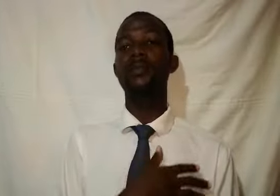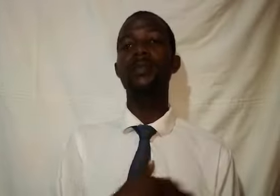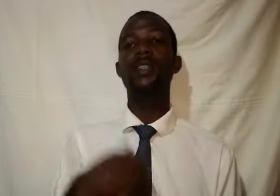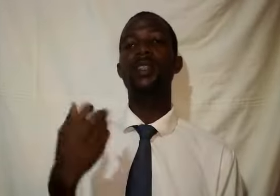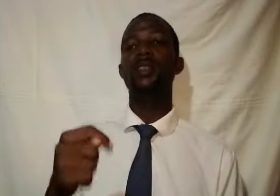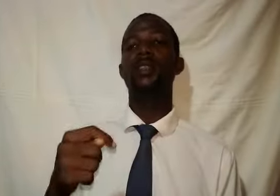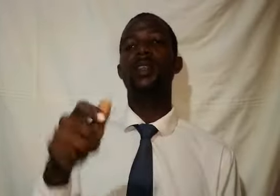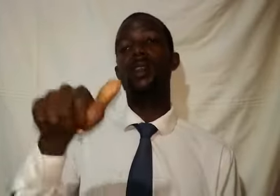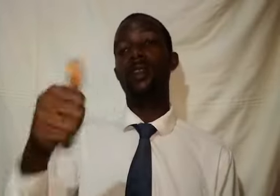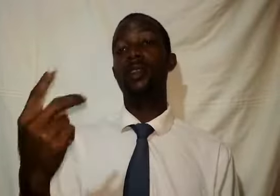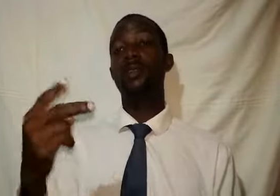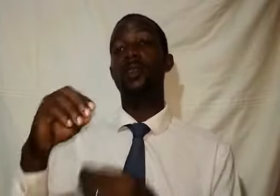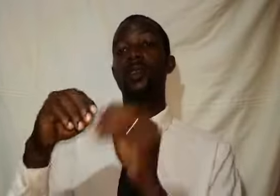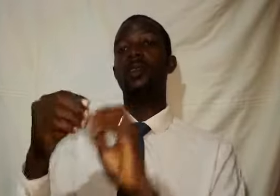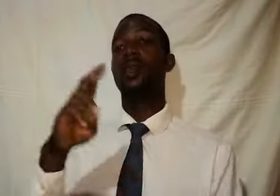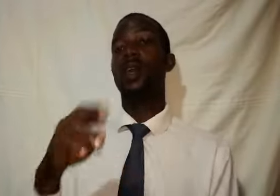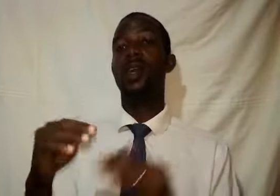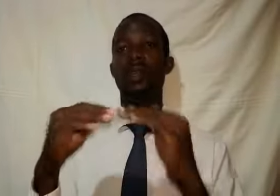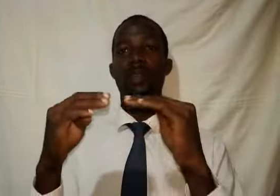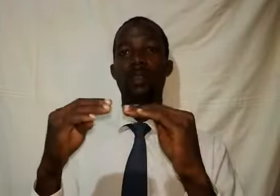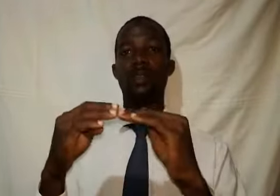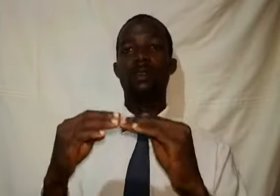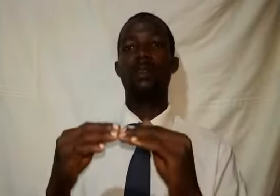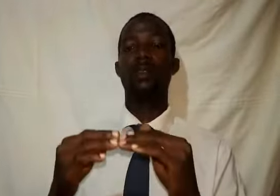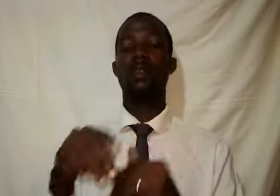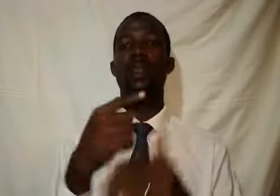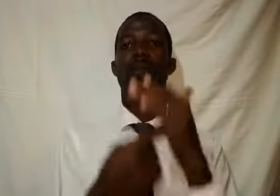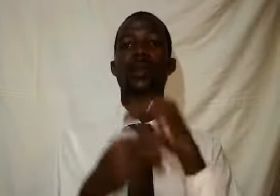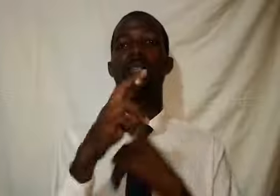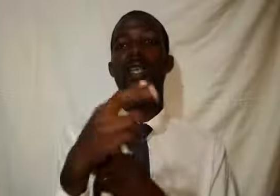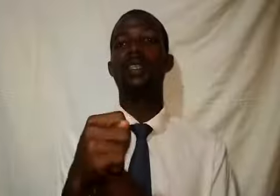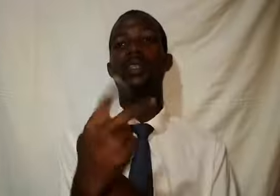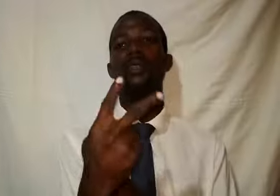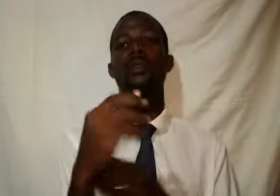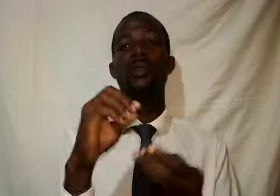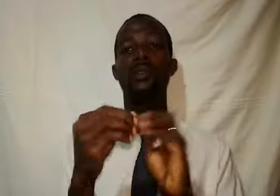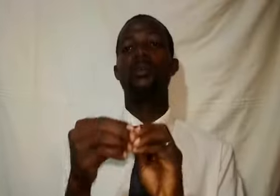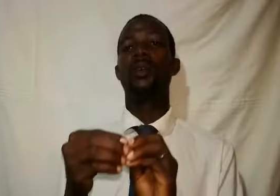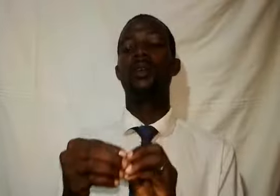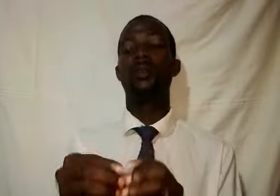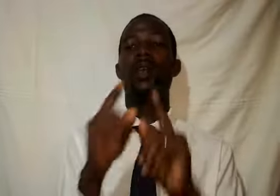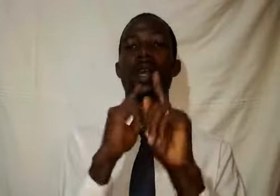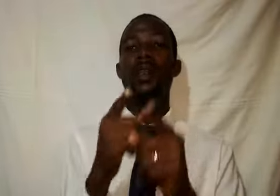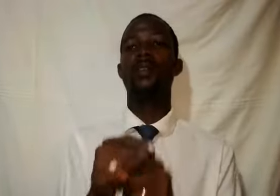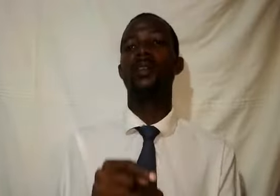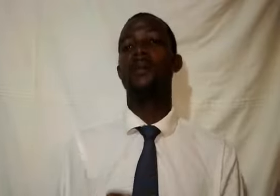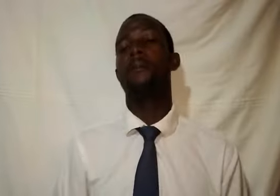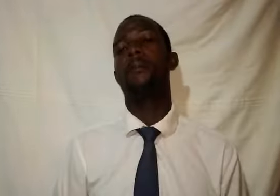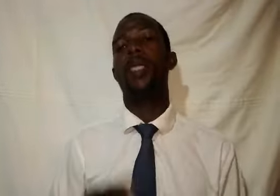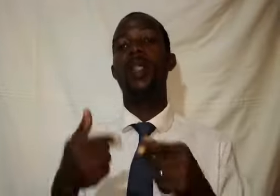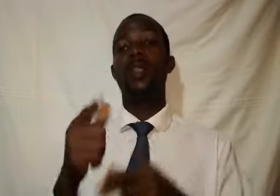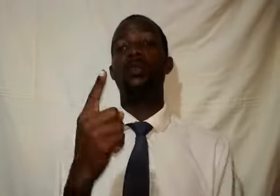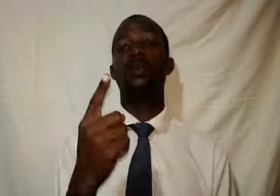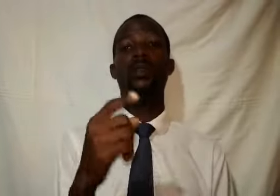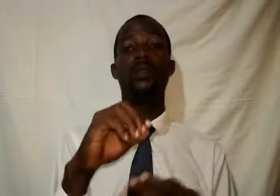other 2 numbers are equal, what are the 2 numbers? Solution: let one of the equal